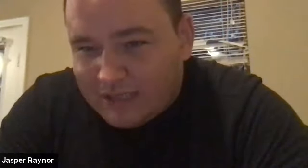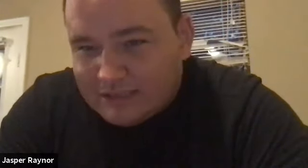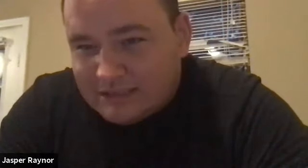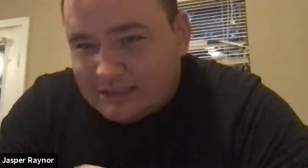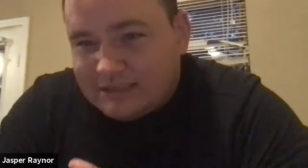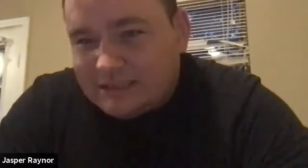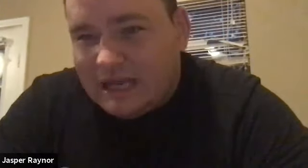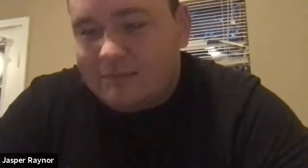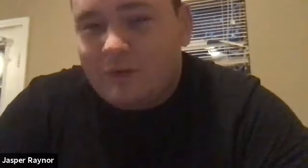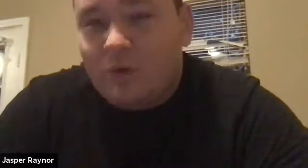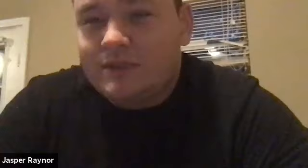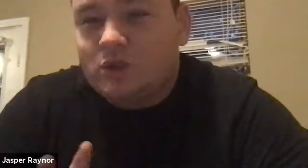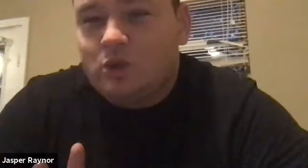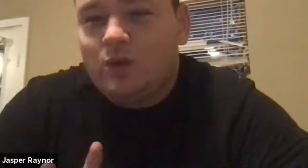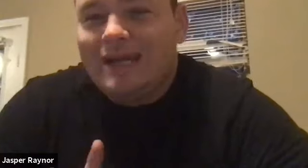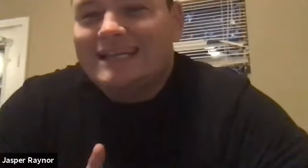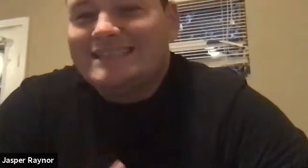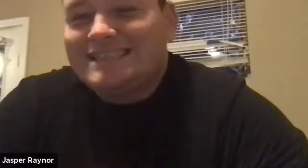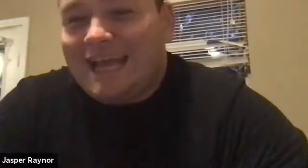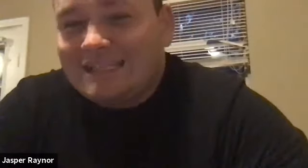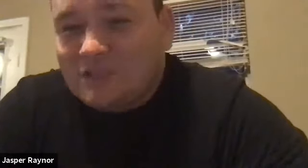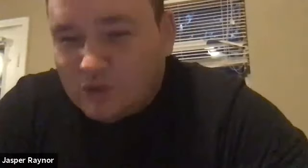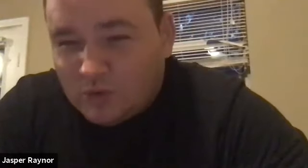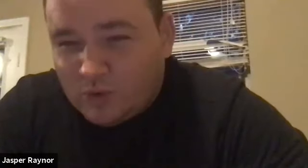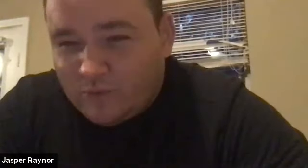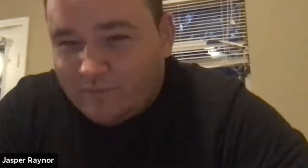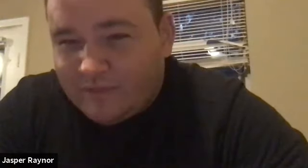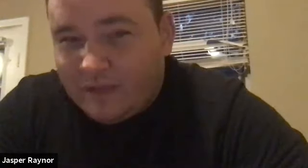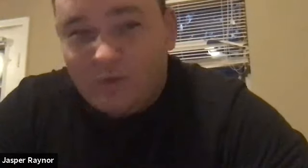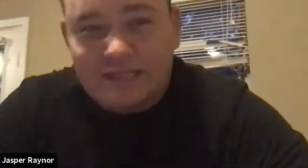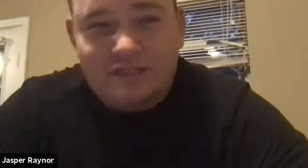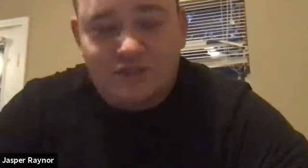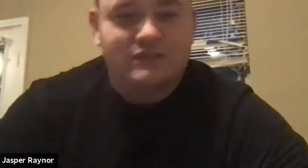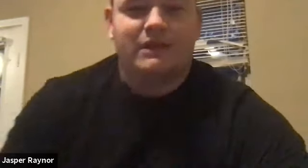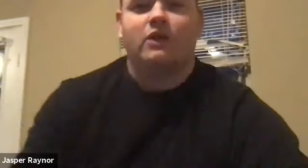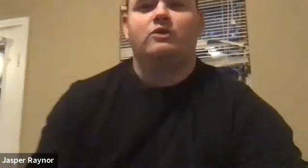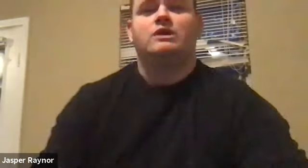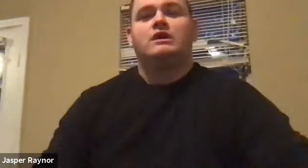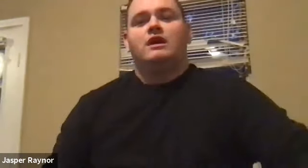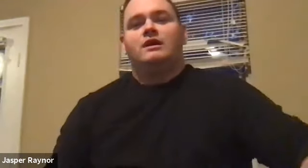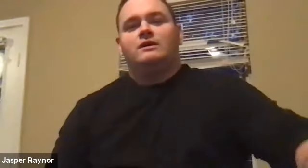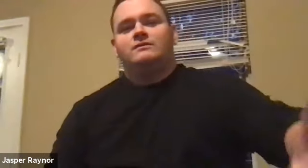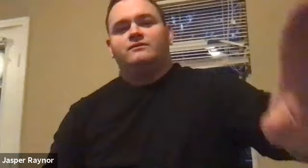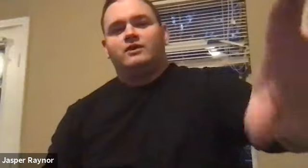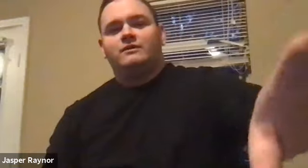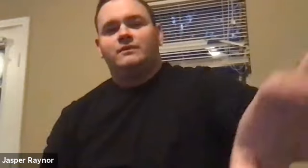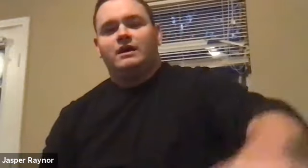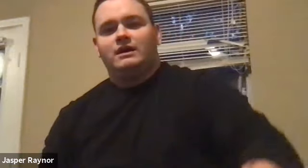practice sentences. I'm going to sign to you, and we'll take turns. I'm gonna go from